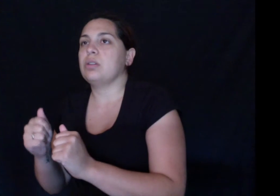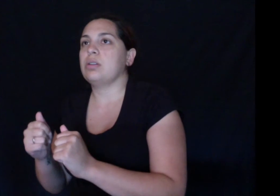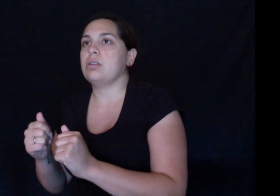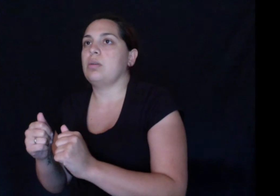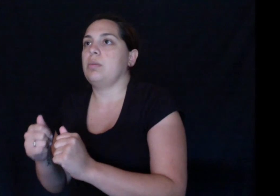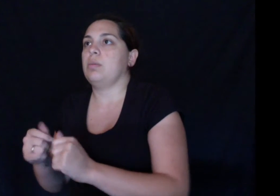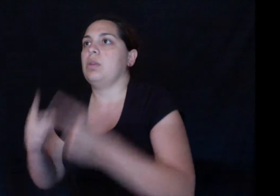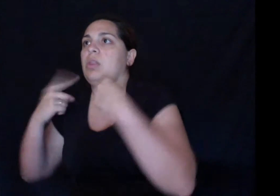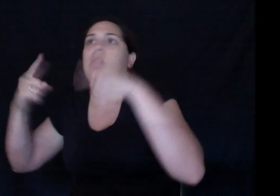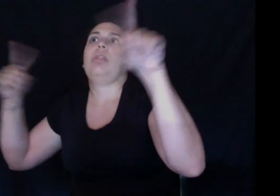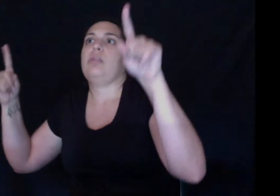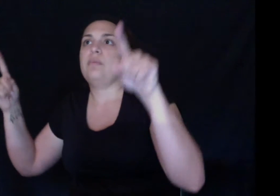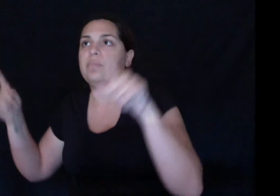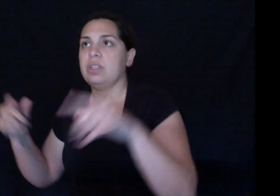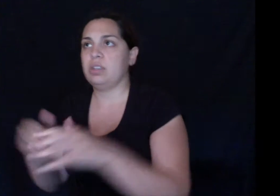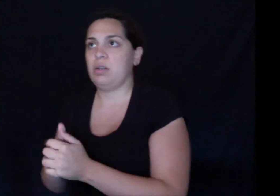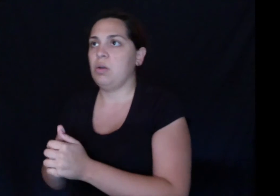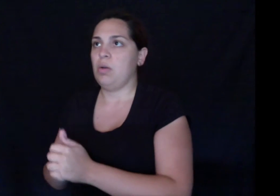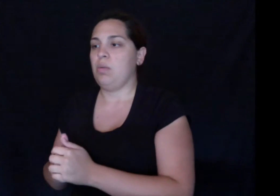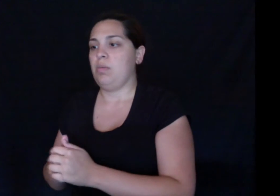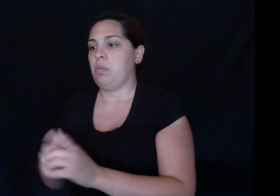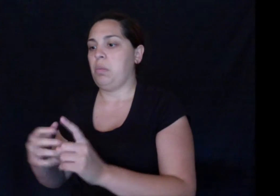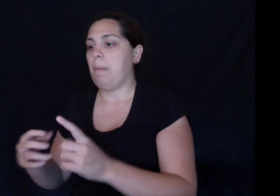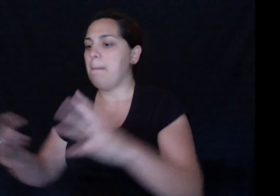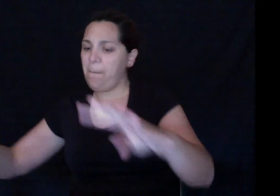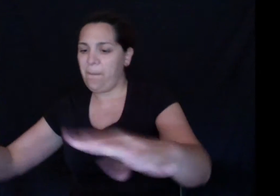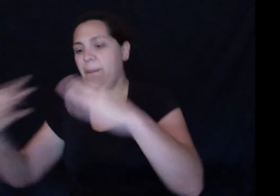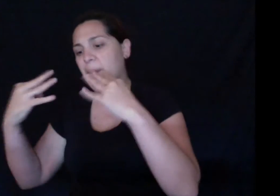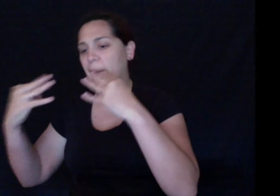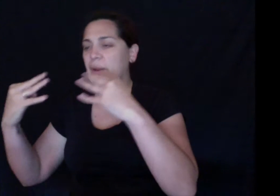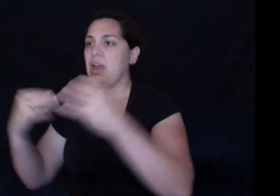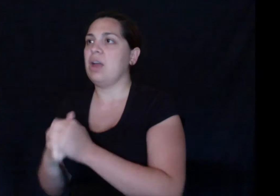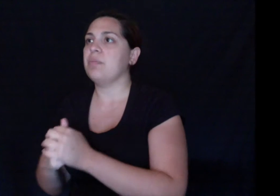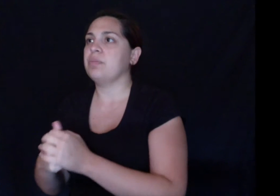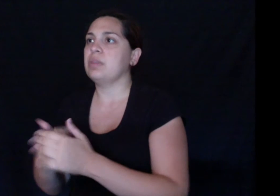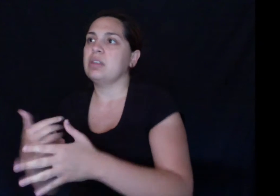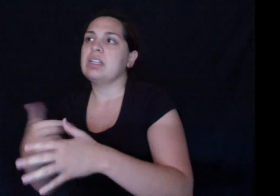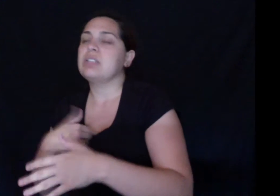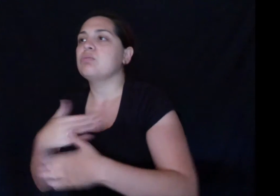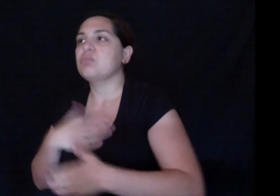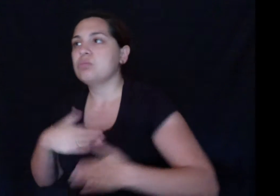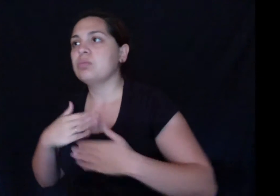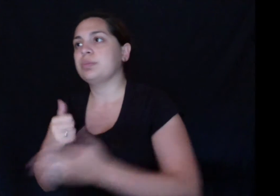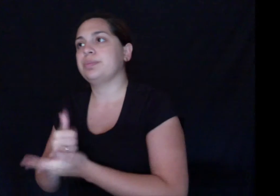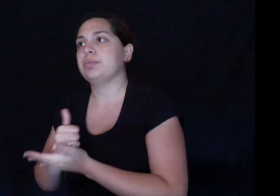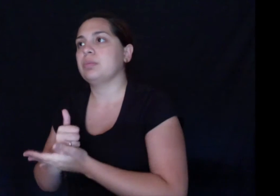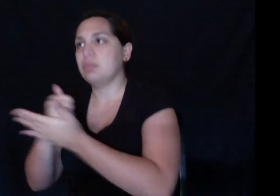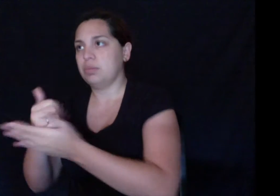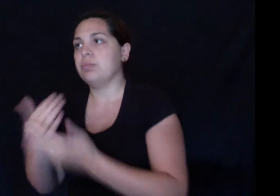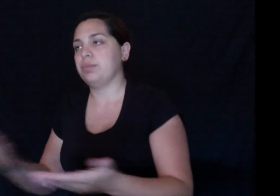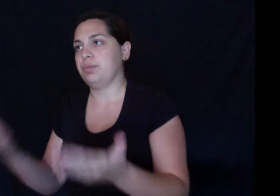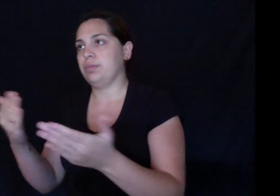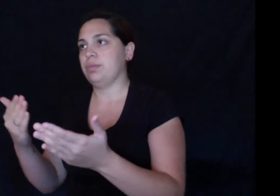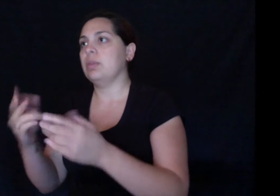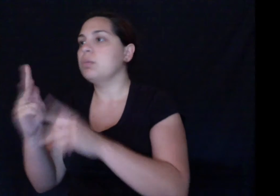Ting. So I'm a huge Redditor. I've been a big fan for years. My username is Action Jesse. Dude, I'm kind of sad we didn't get Double Dick Dude, I